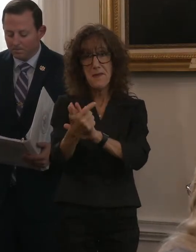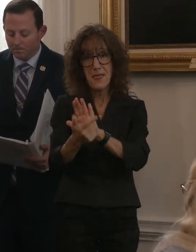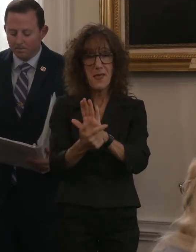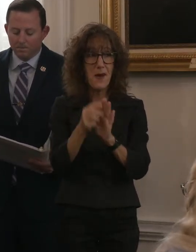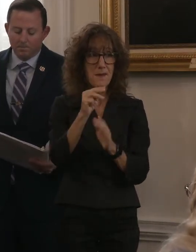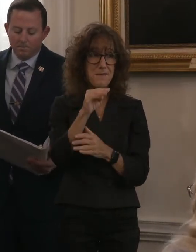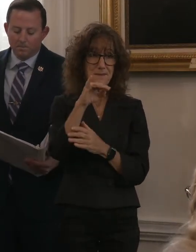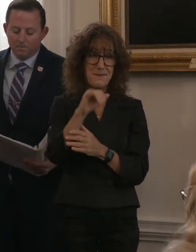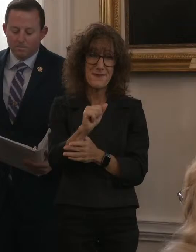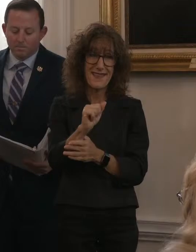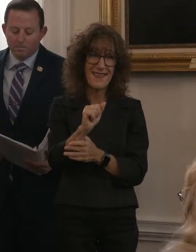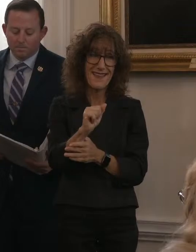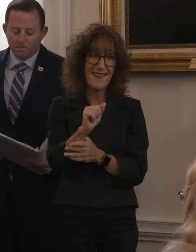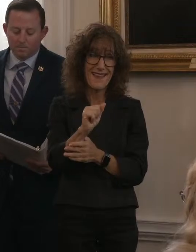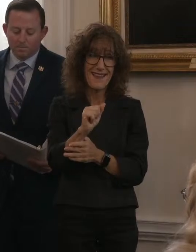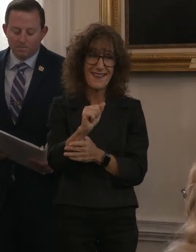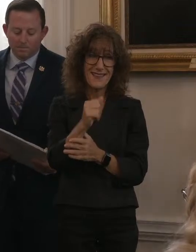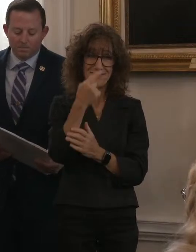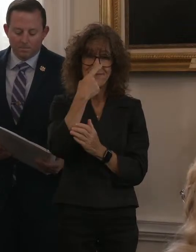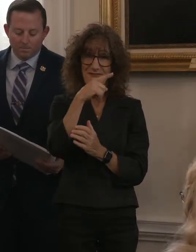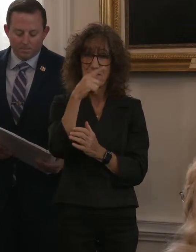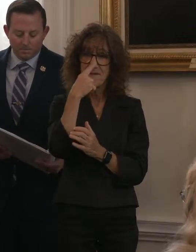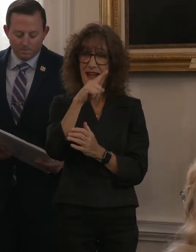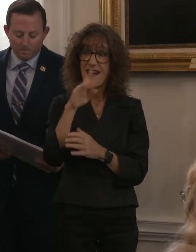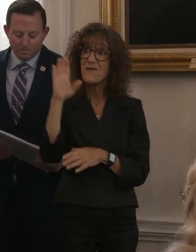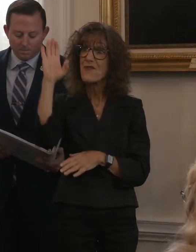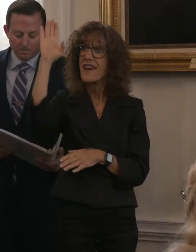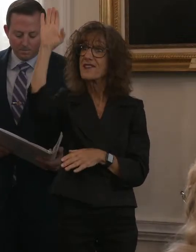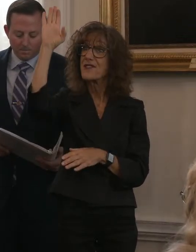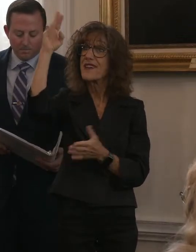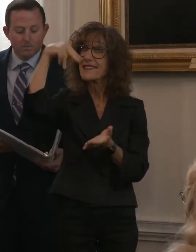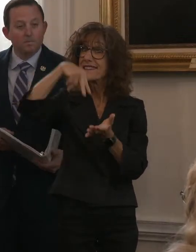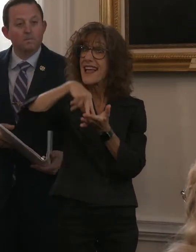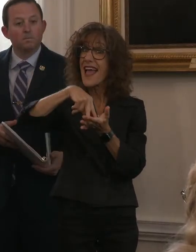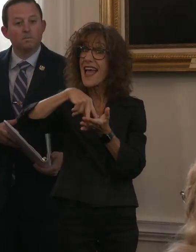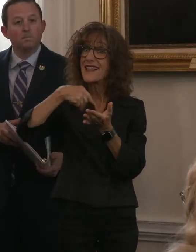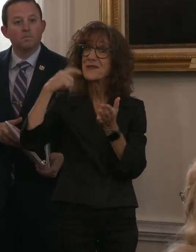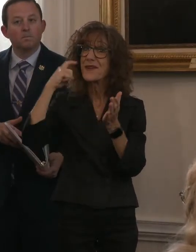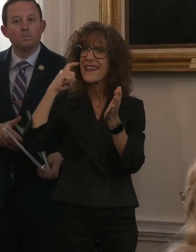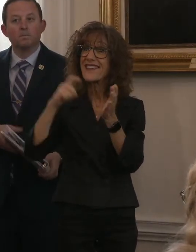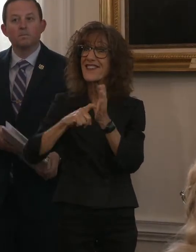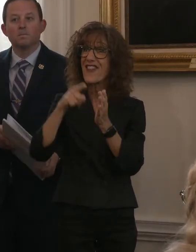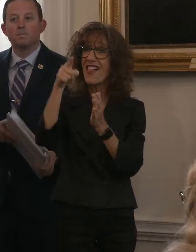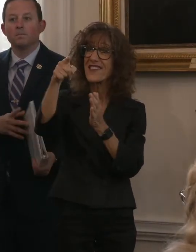Mia, can you please raise your hand or stand so we can acknowledge you?